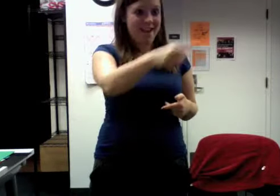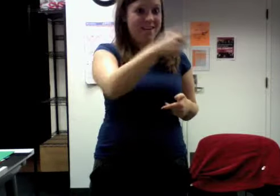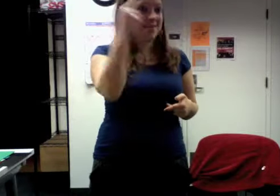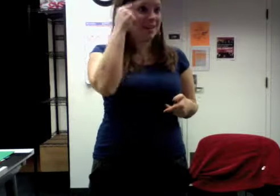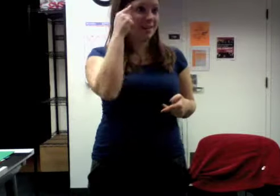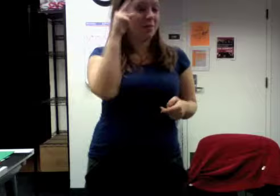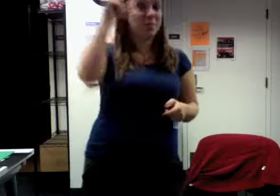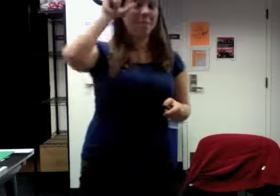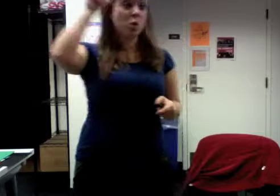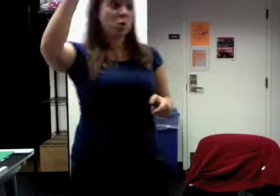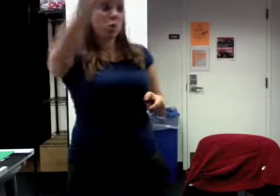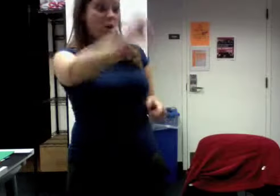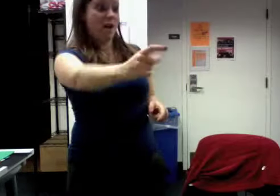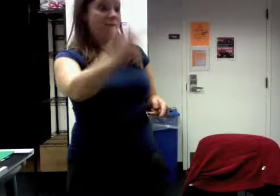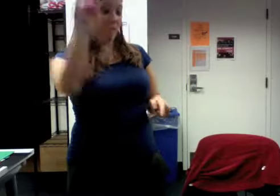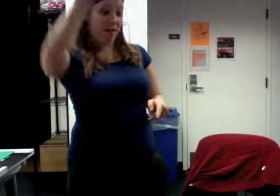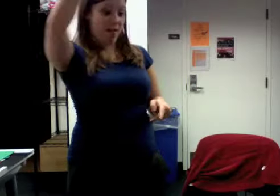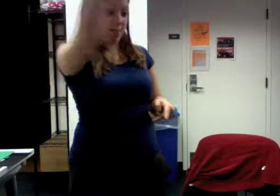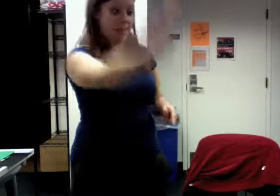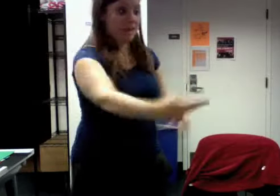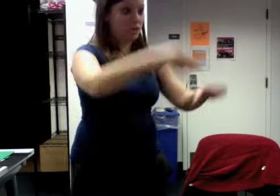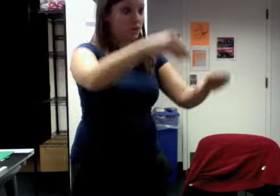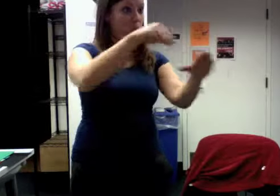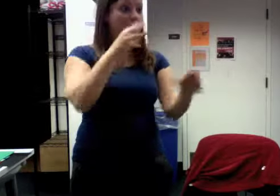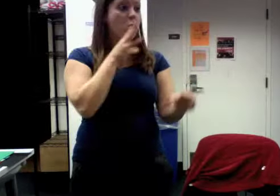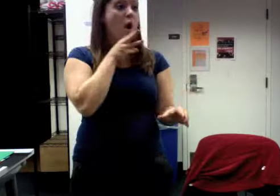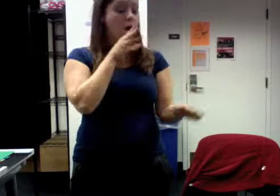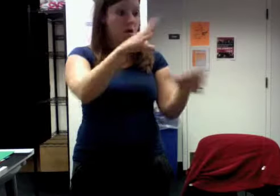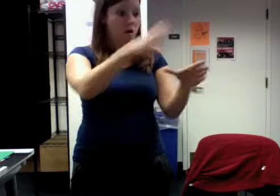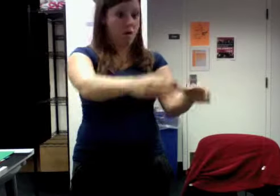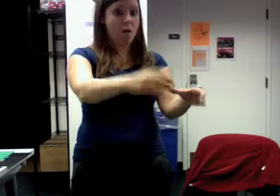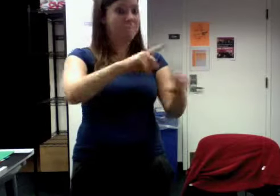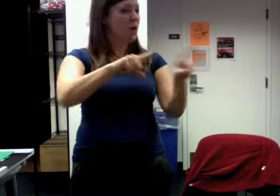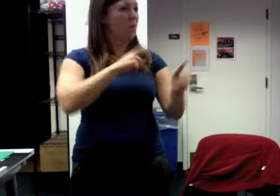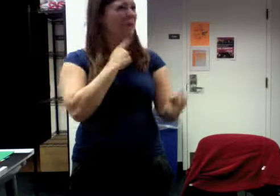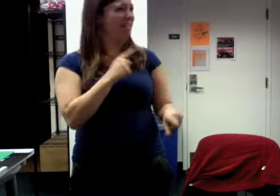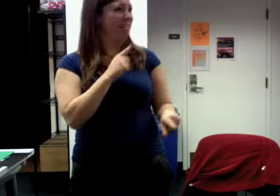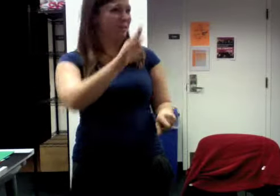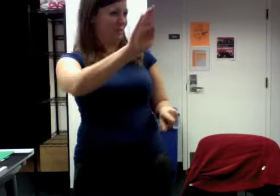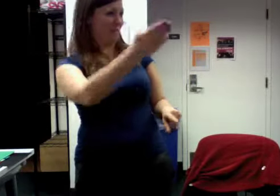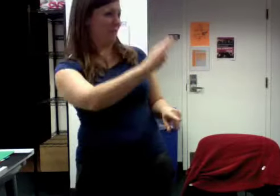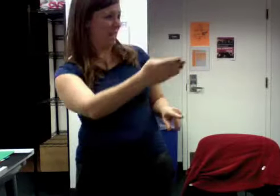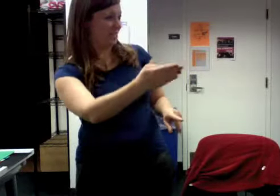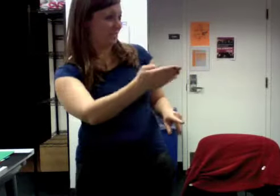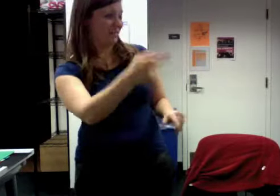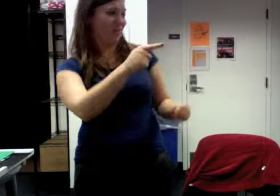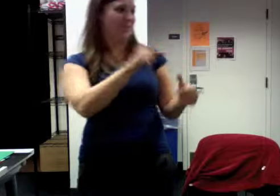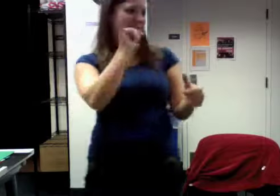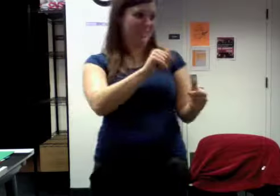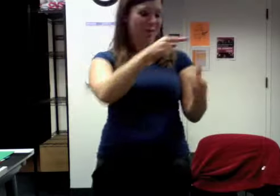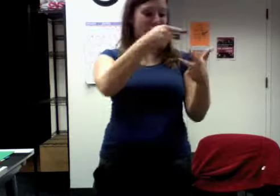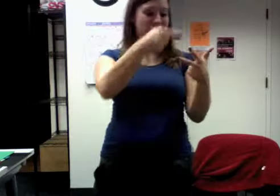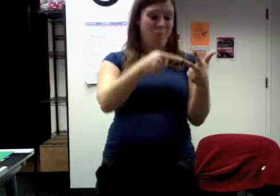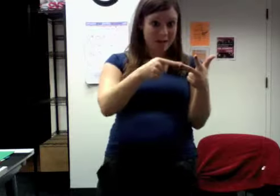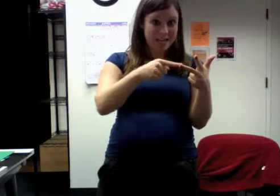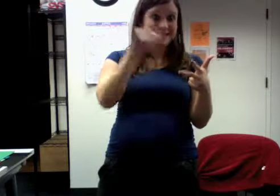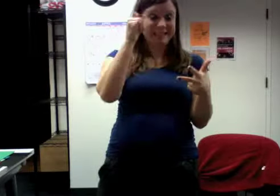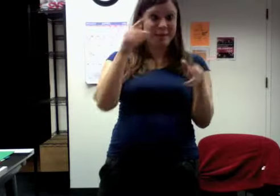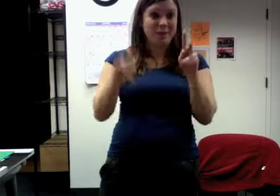word. But as to whether or not they were happy, now that's another tale to tell. So that's the kind of story that's called the